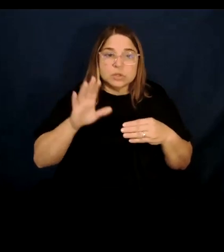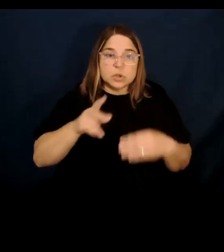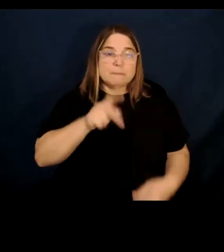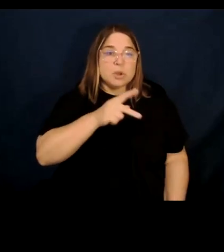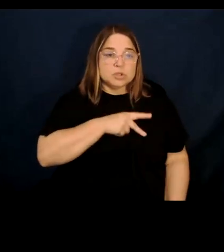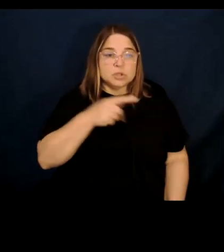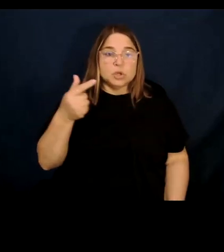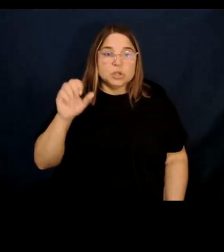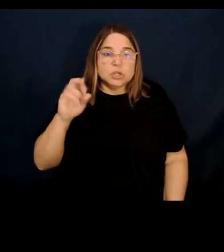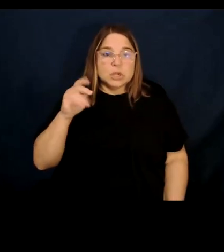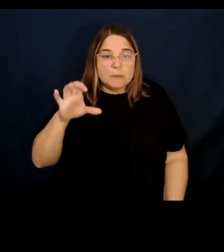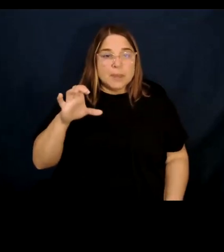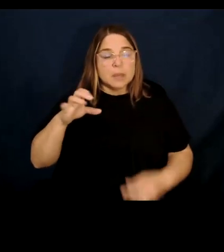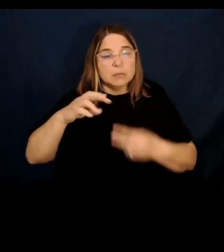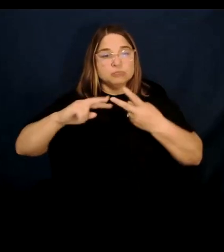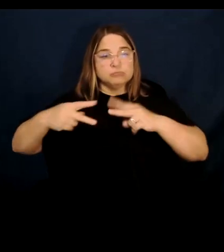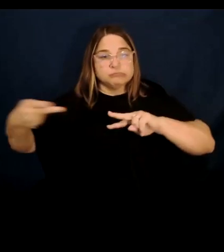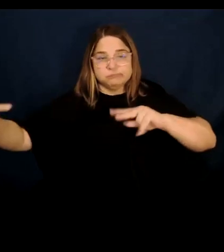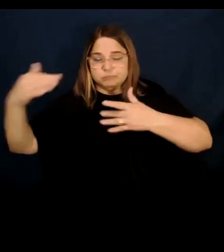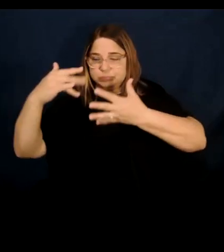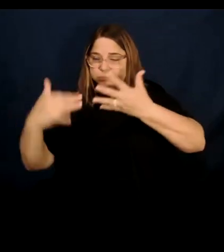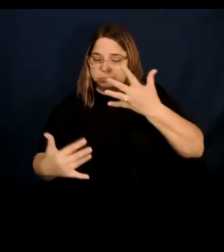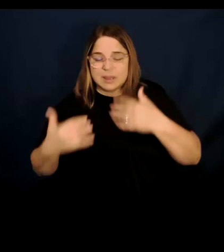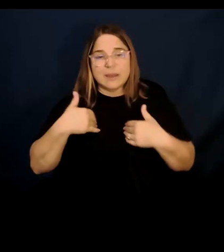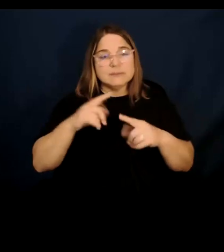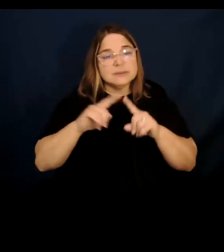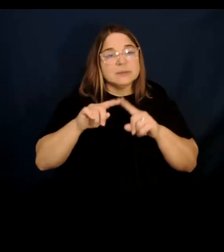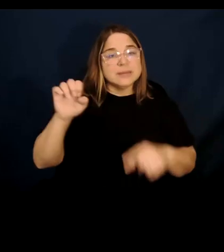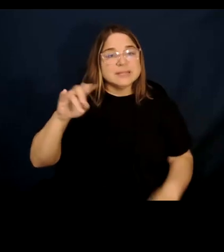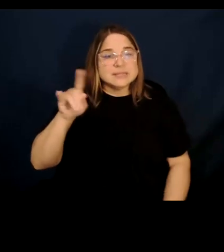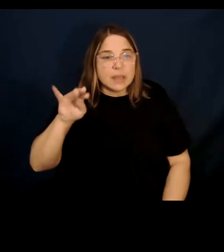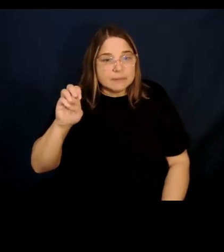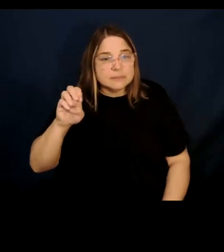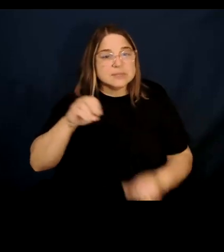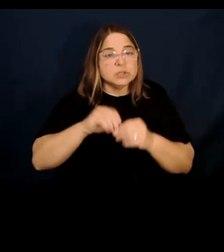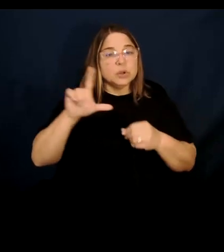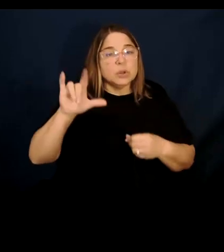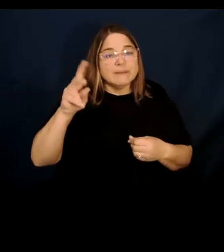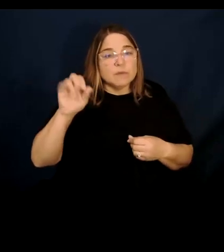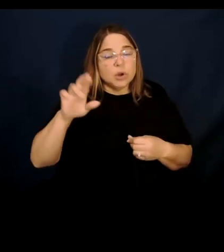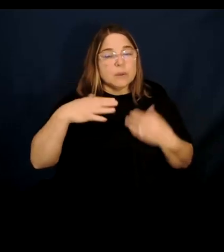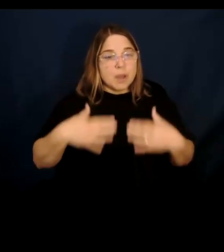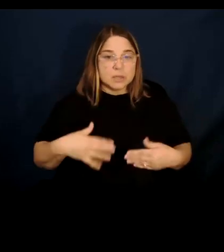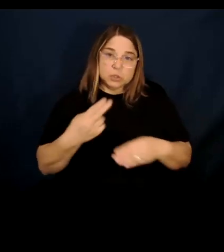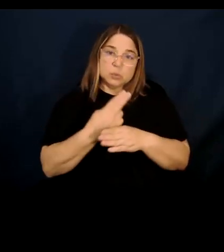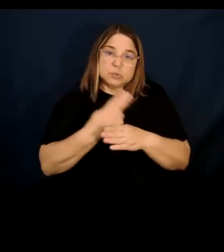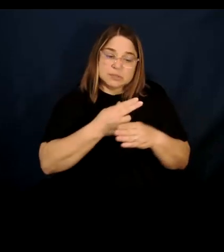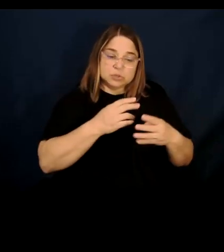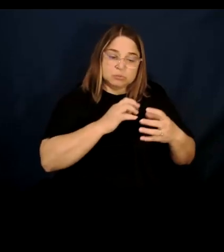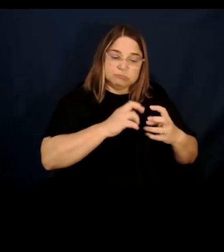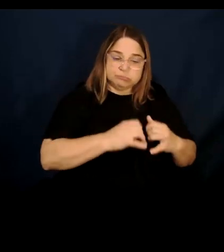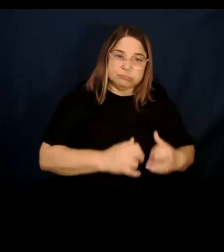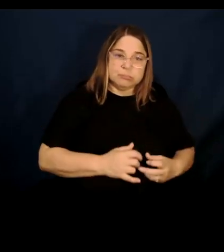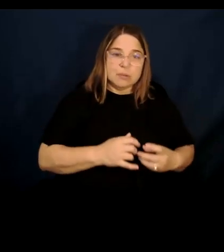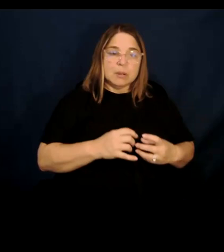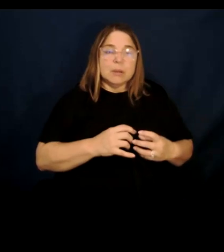Now, the results reveal different enzymes that are created in your liver that your body uses to break down medications to their active